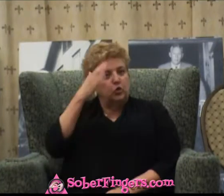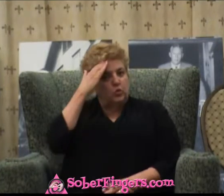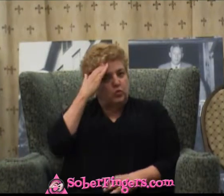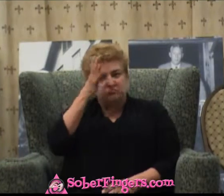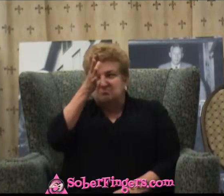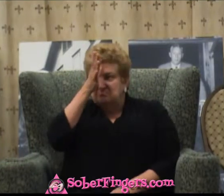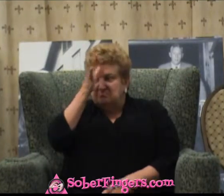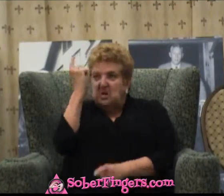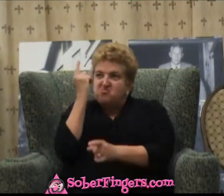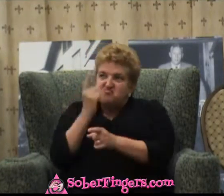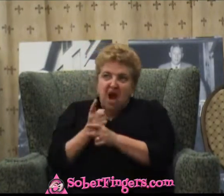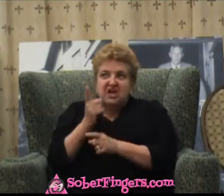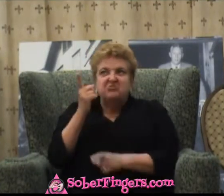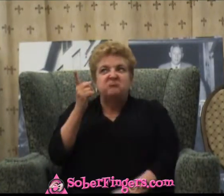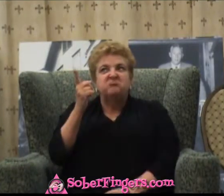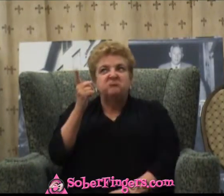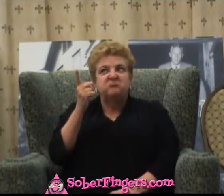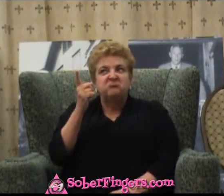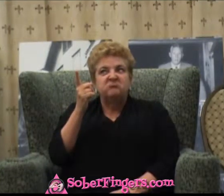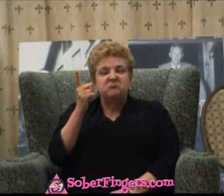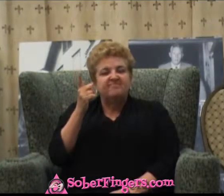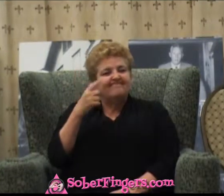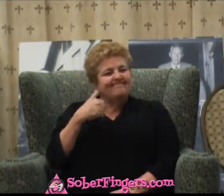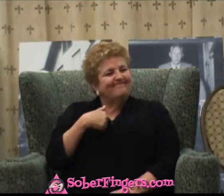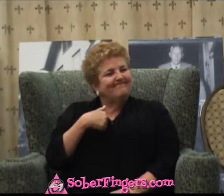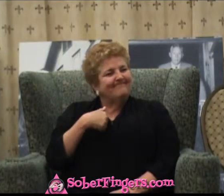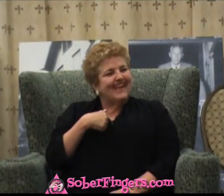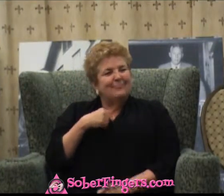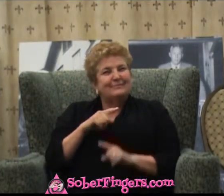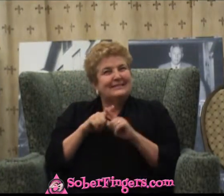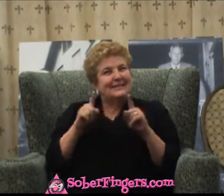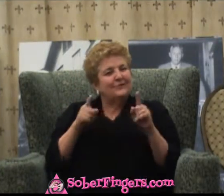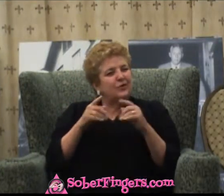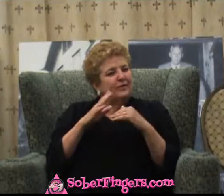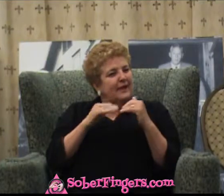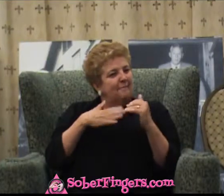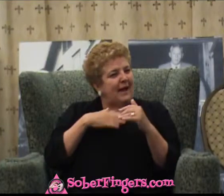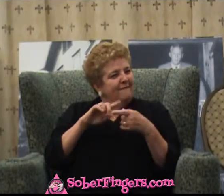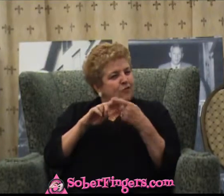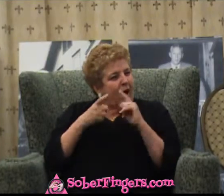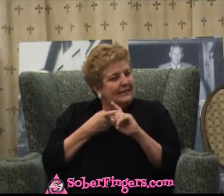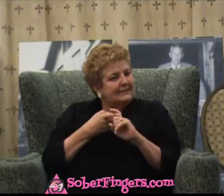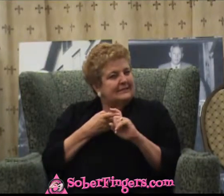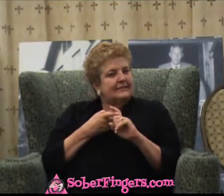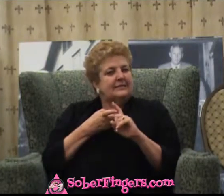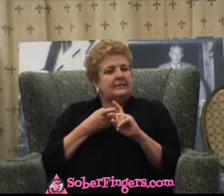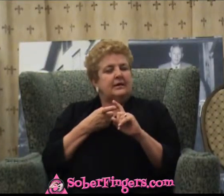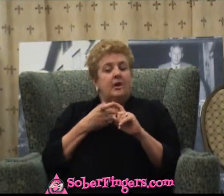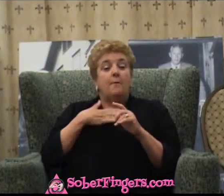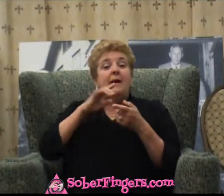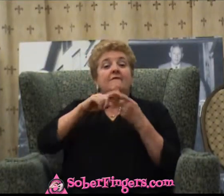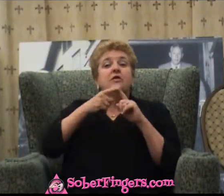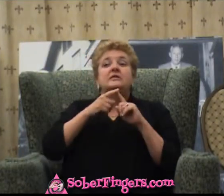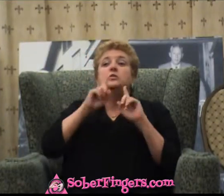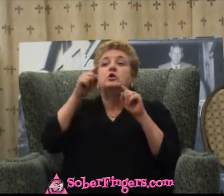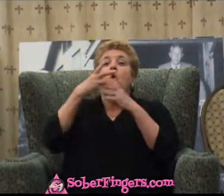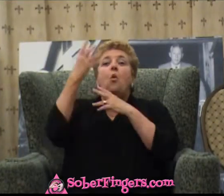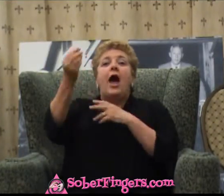I knew it was different for me. I knew I drank differently than my friends. I knew it was too important to me. They'd go out and worry about getting a case of beer. I had to get a case of beer